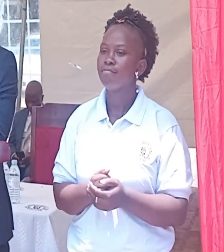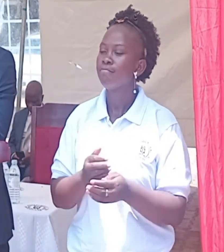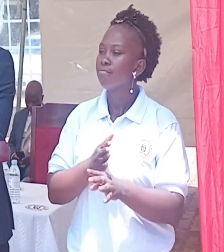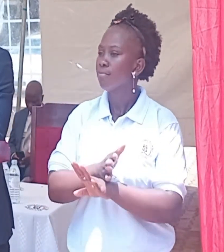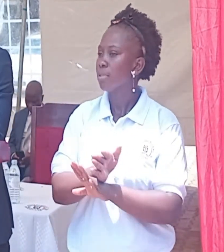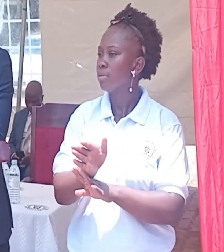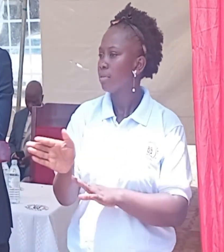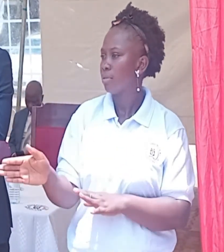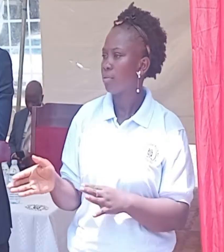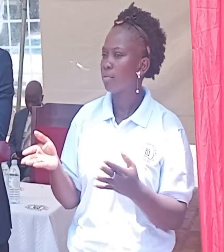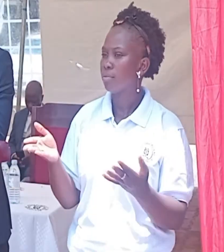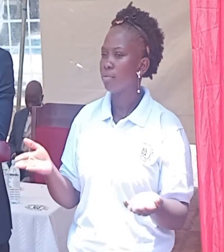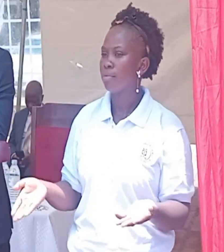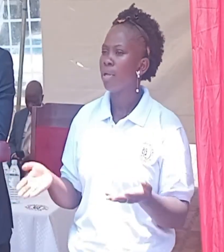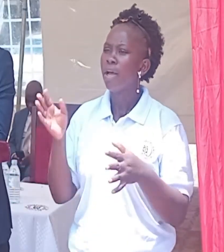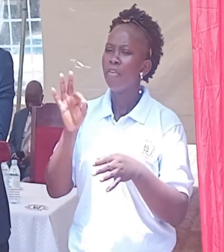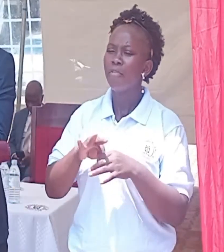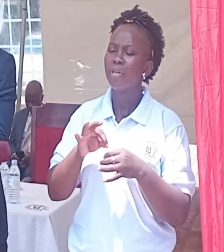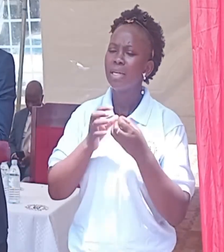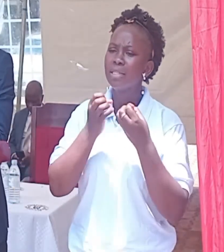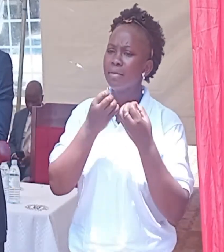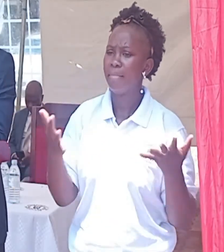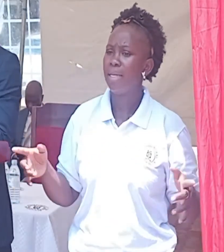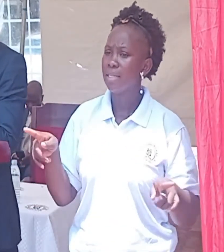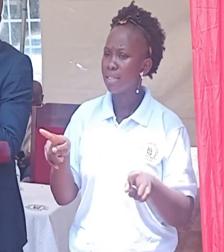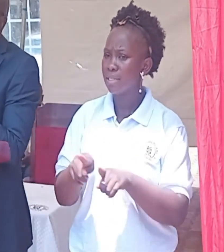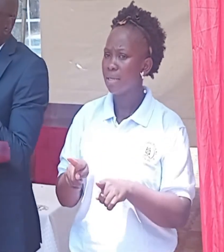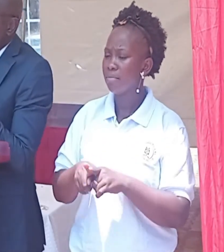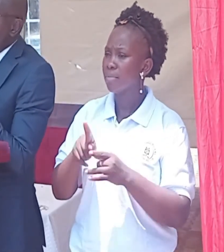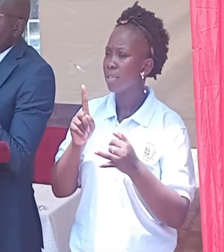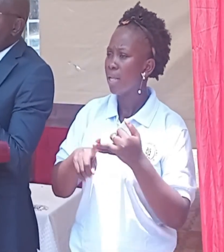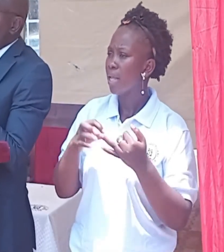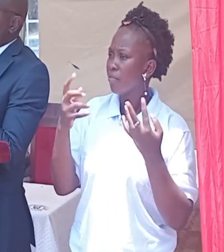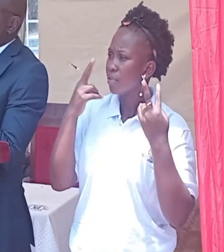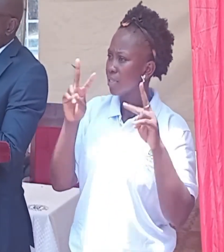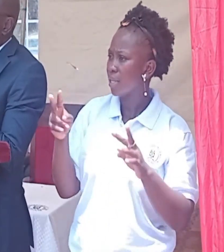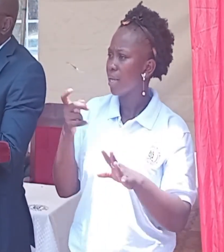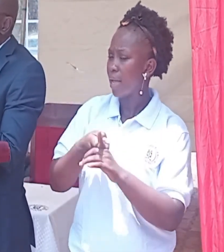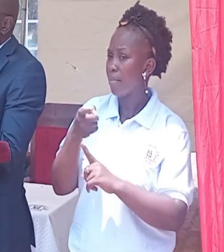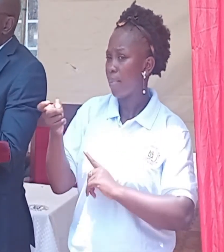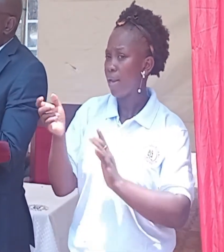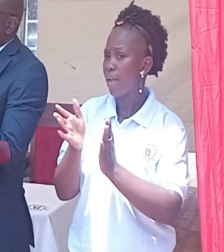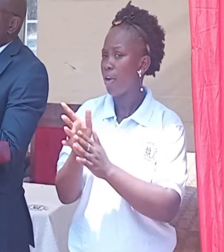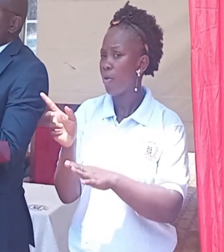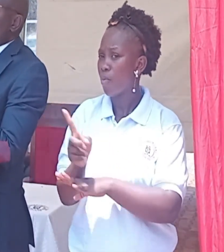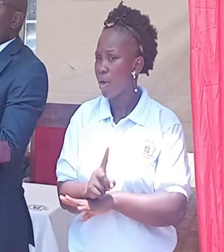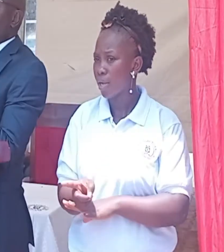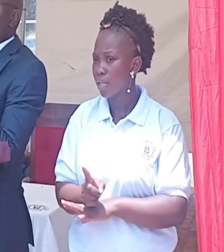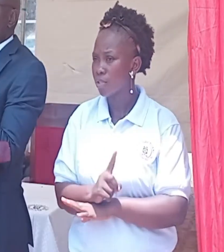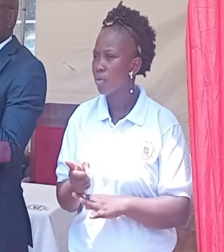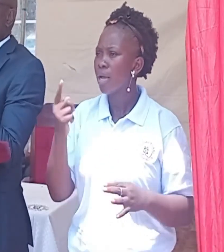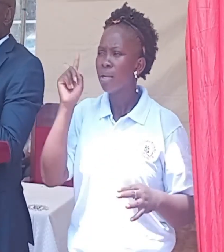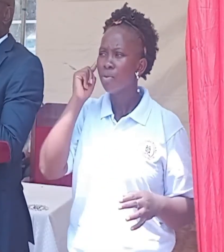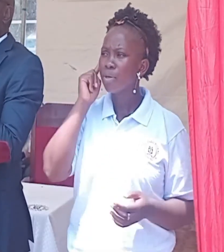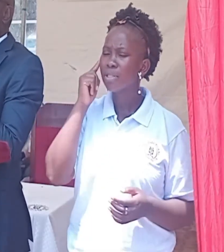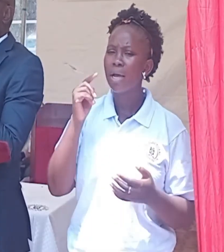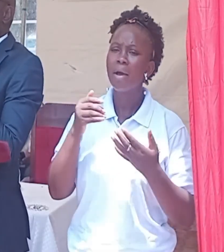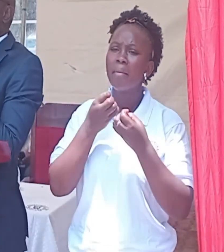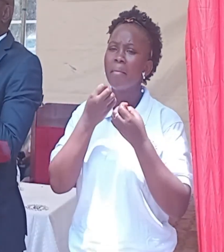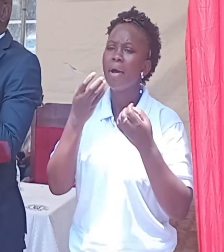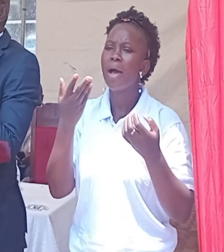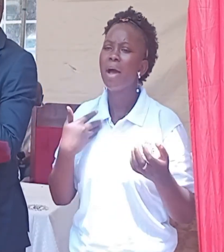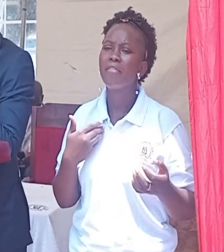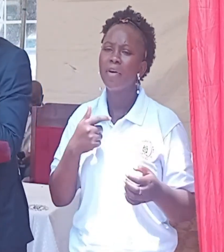wali obungi bw'abalonzi ate n'ekirala bw'otunira Kampala ne Wakiso ndowooza be basingayo okuleeta